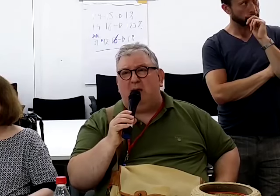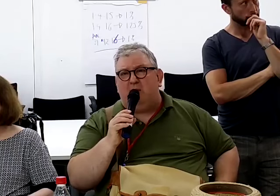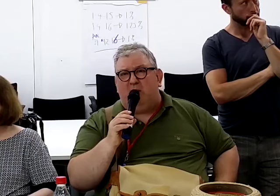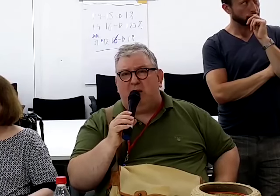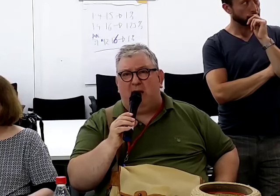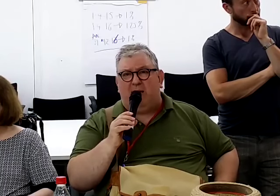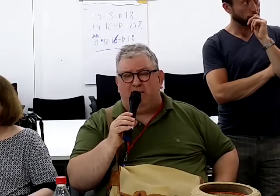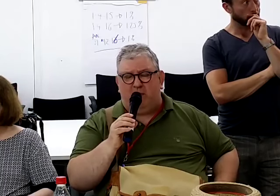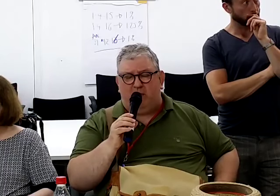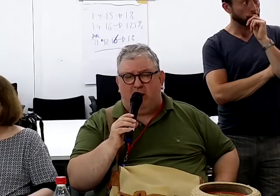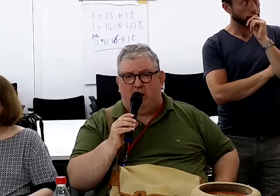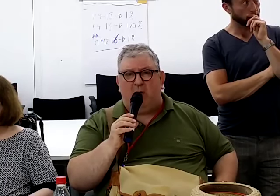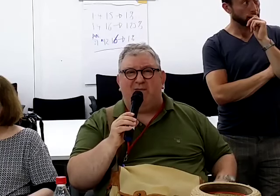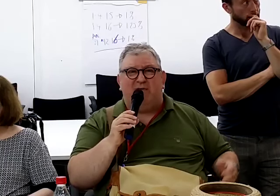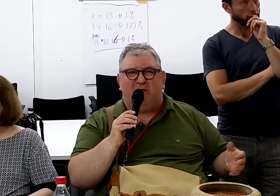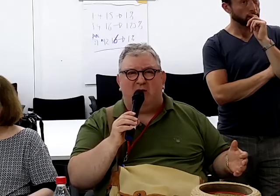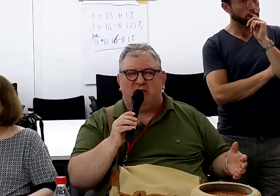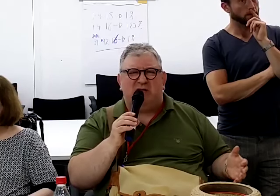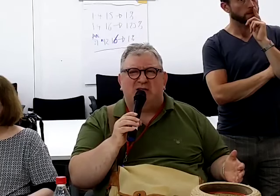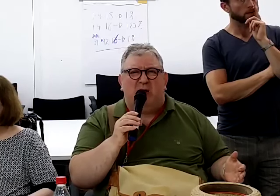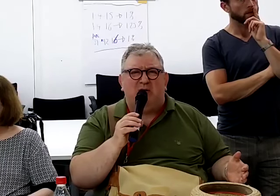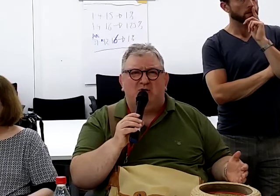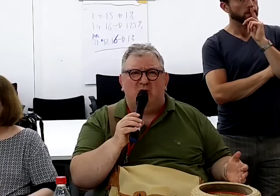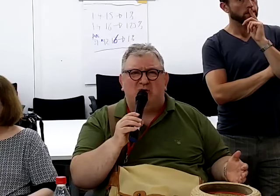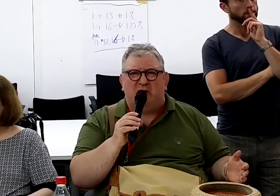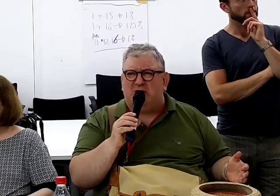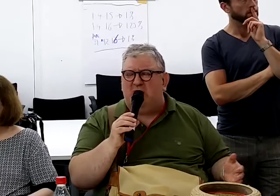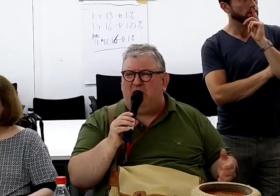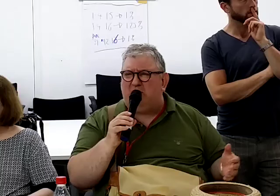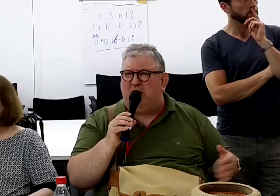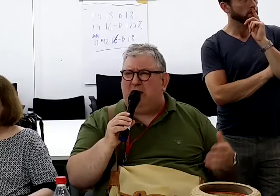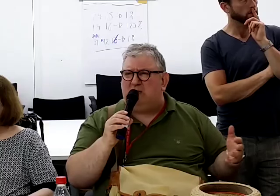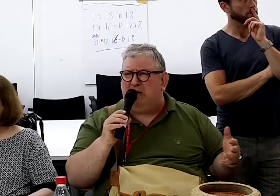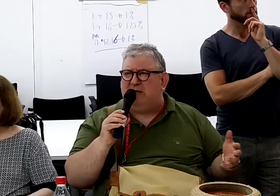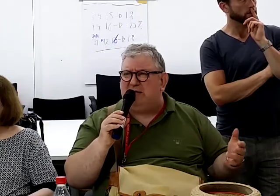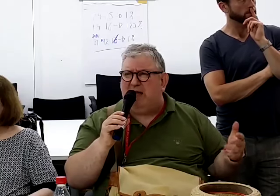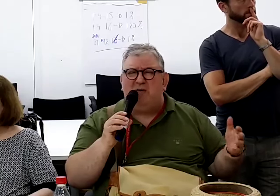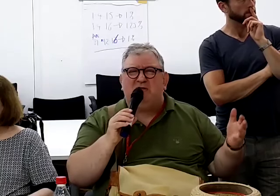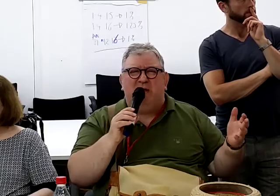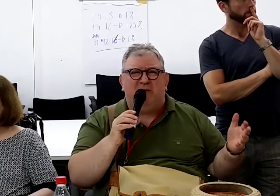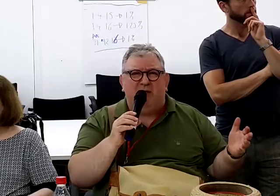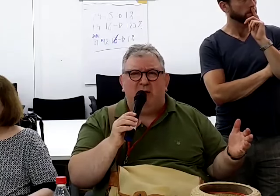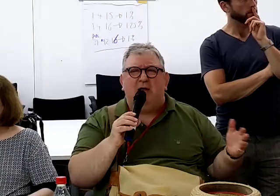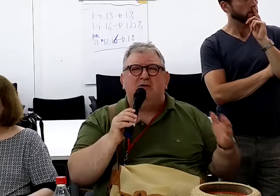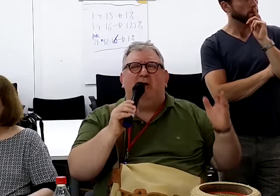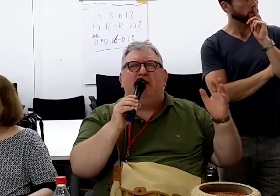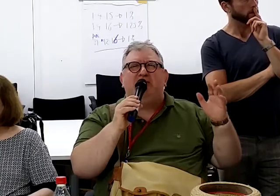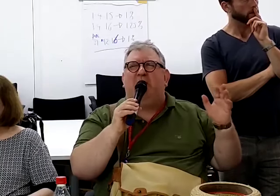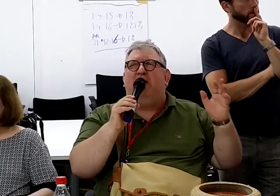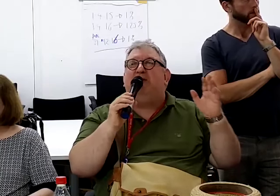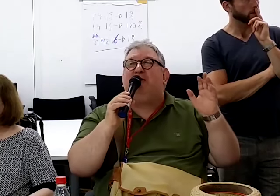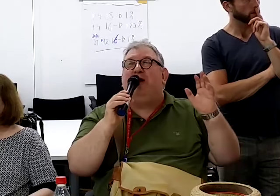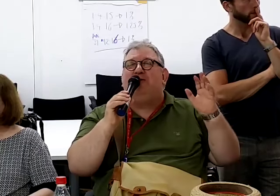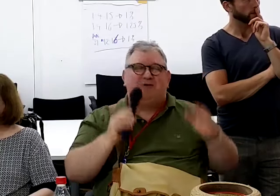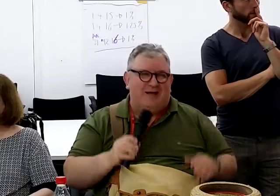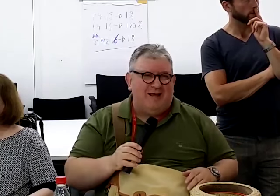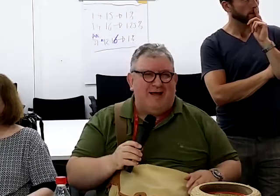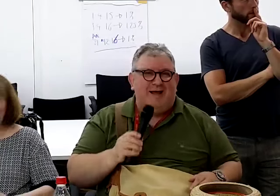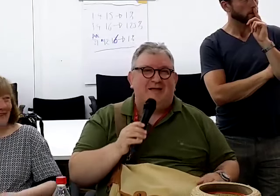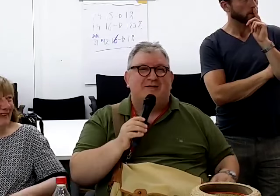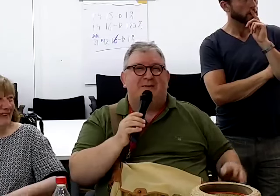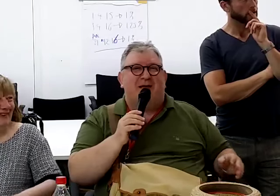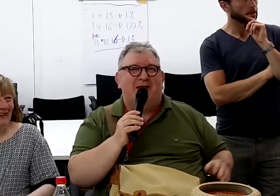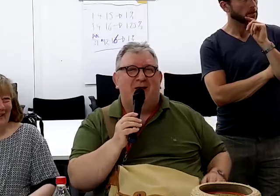He will win the, whoever it goes to, it's Owen Jones now, isn't it? Owen Smith. Sorry, Owen